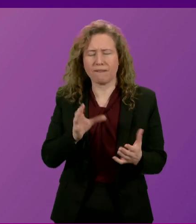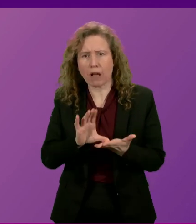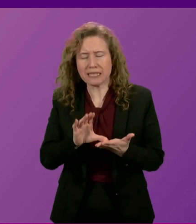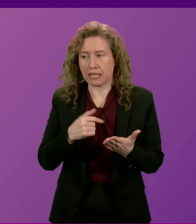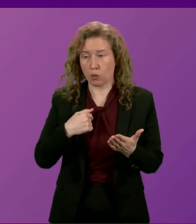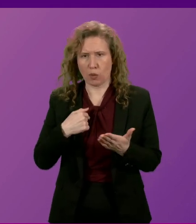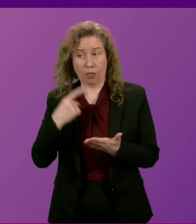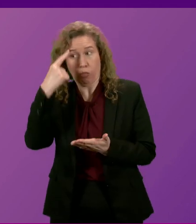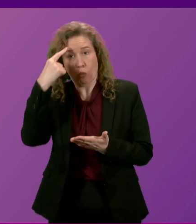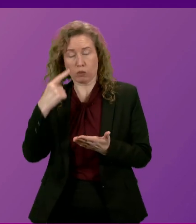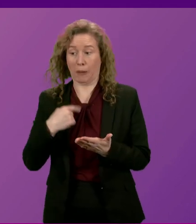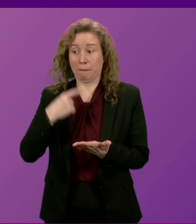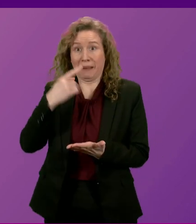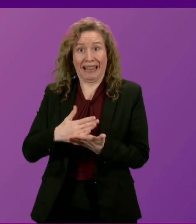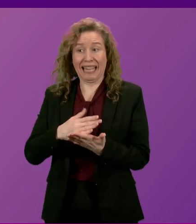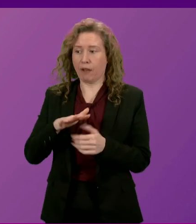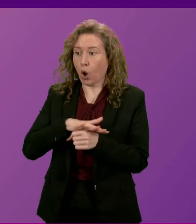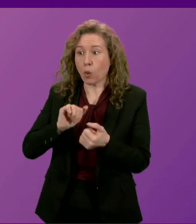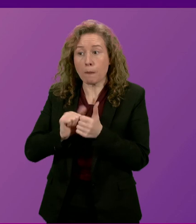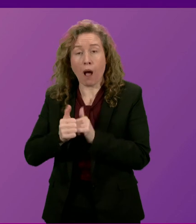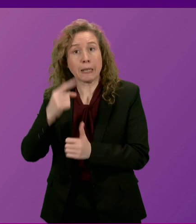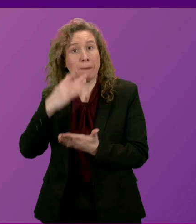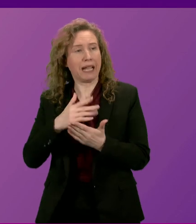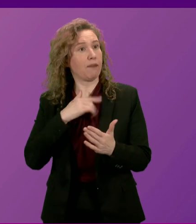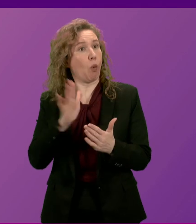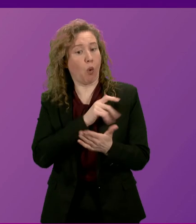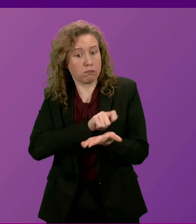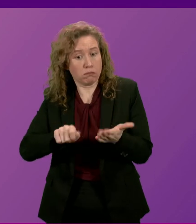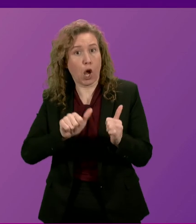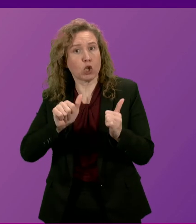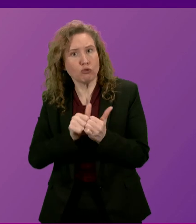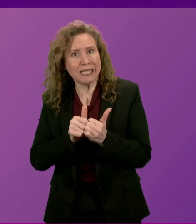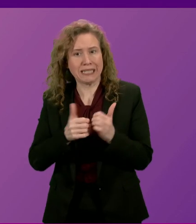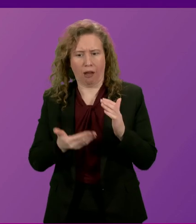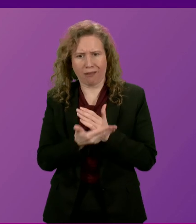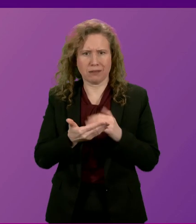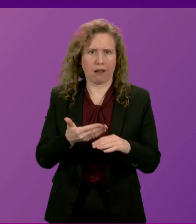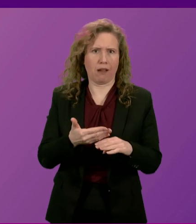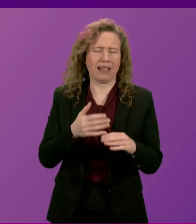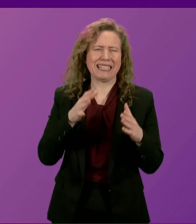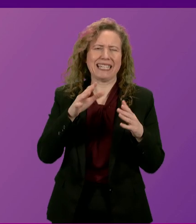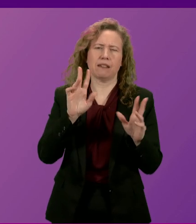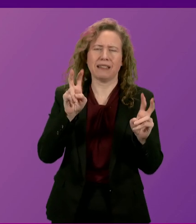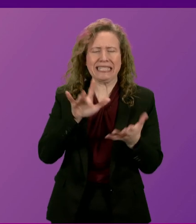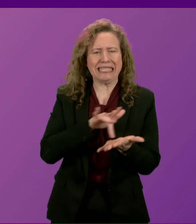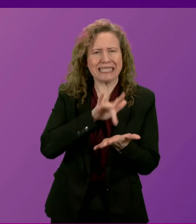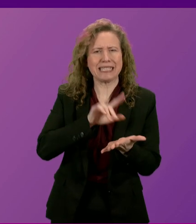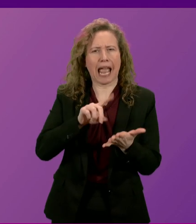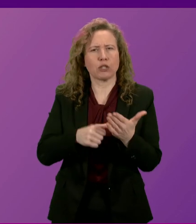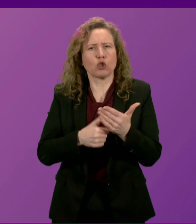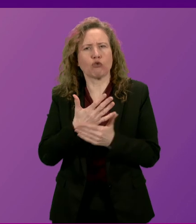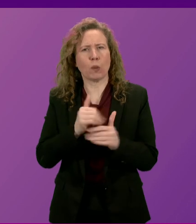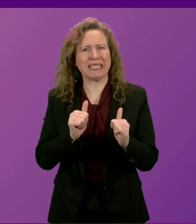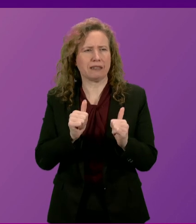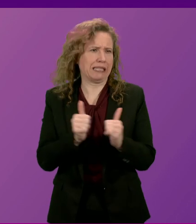we believed and local partnerships believed had been agreed under the city and growth deals that were negotiated in the